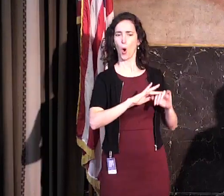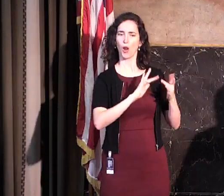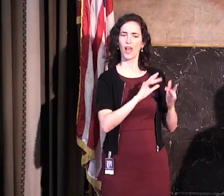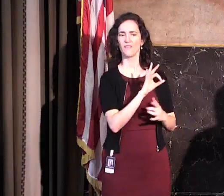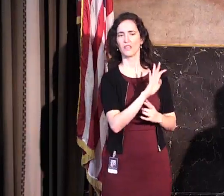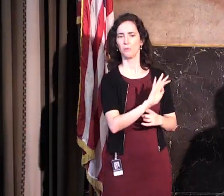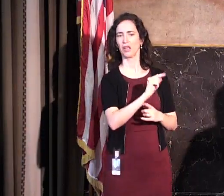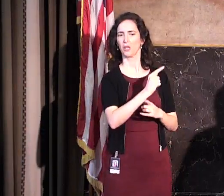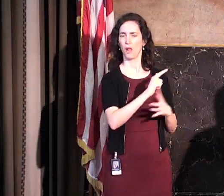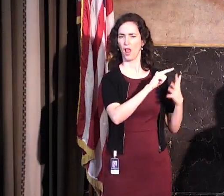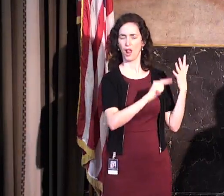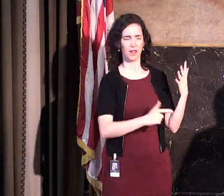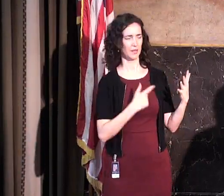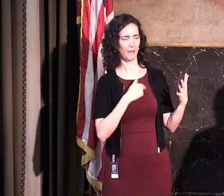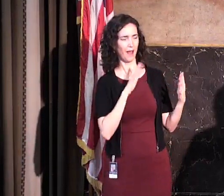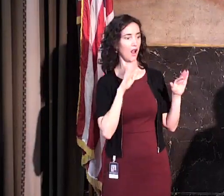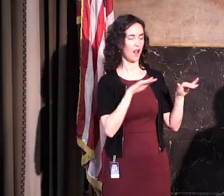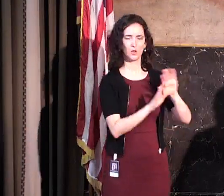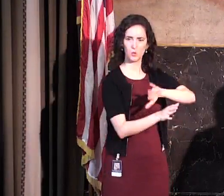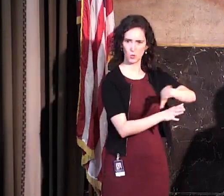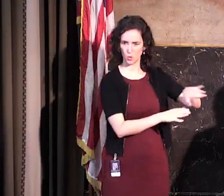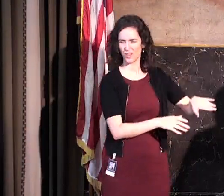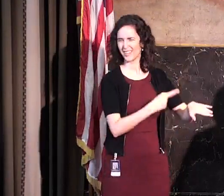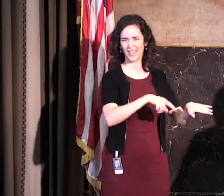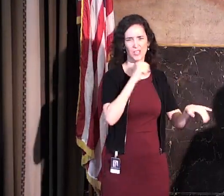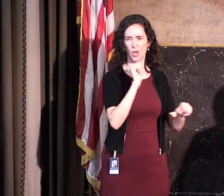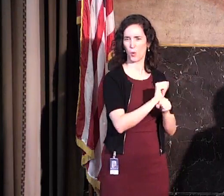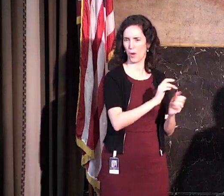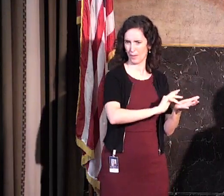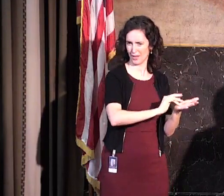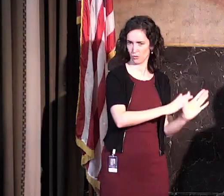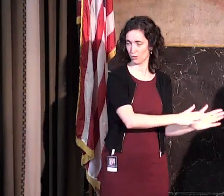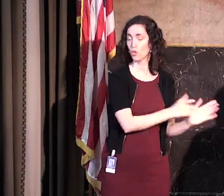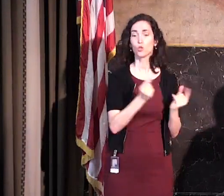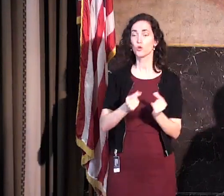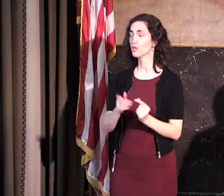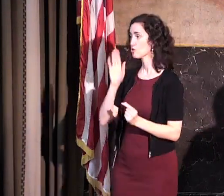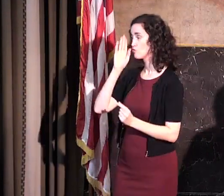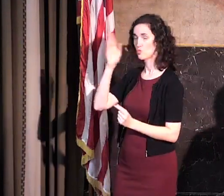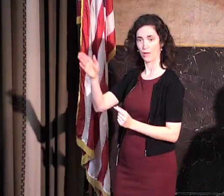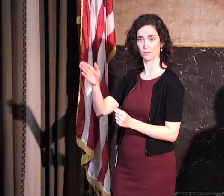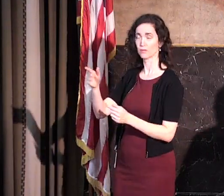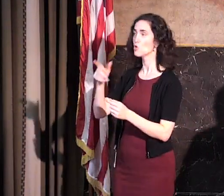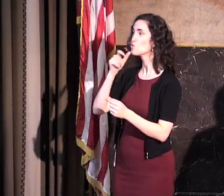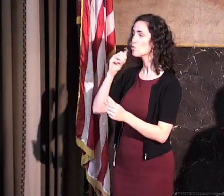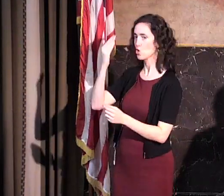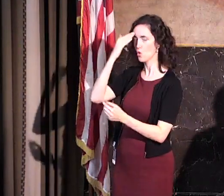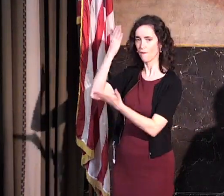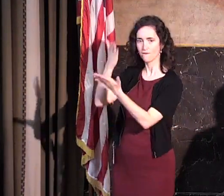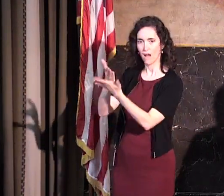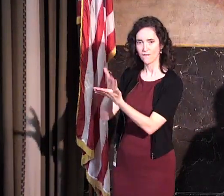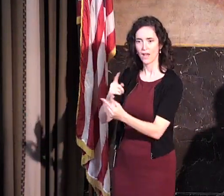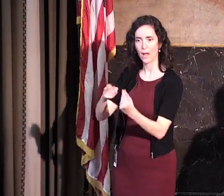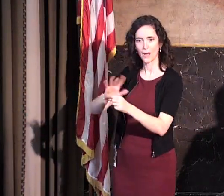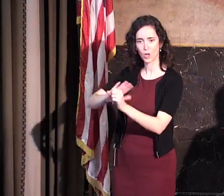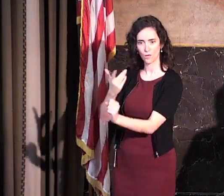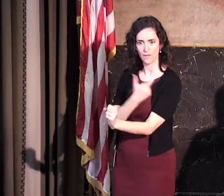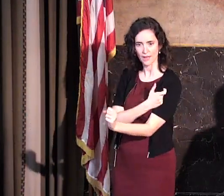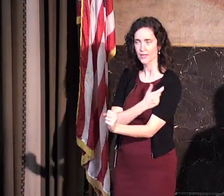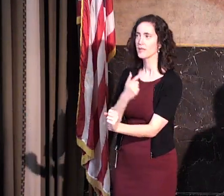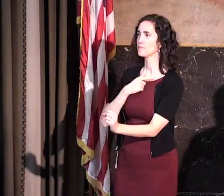environment, I ended up going to those direct sources that would provide me the facts about the COVID-19